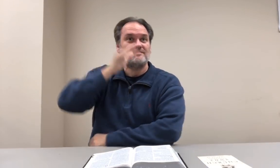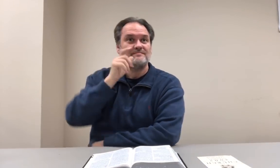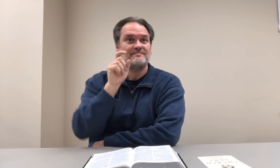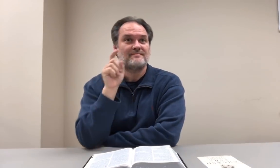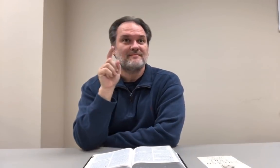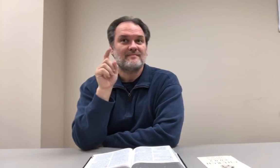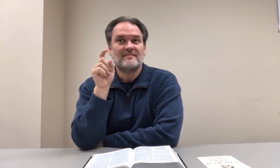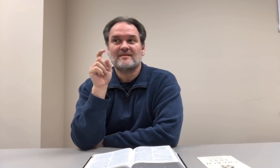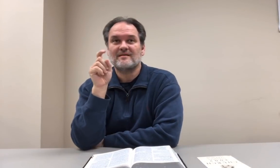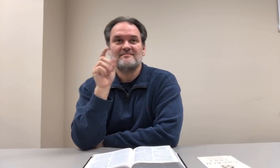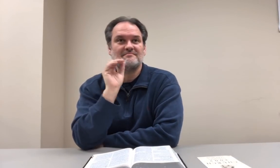immutability. And so,